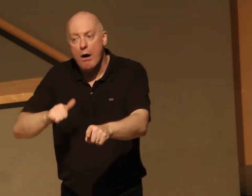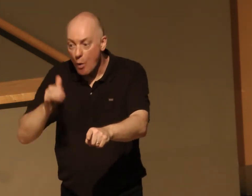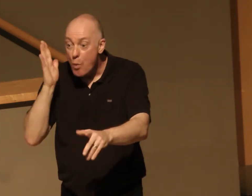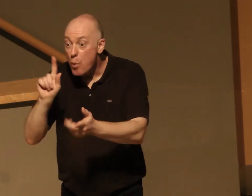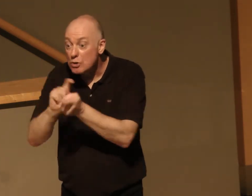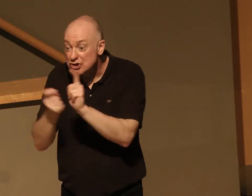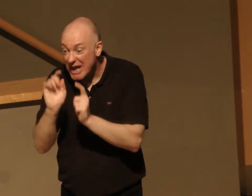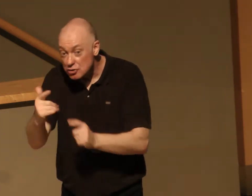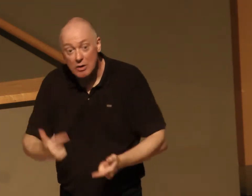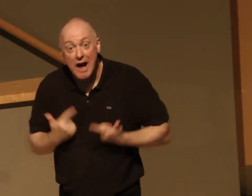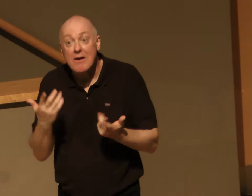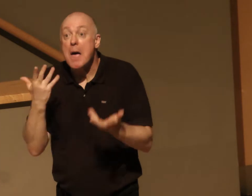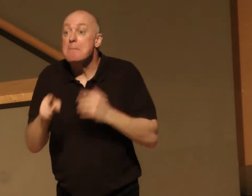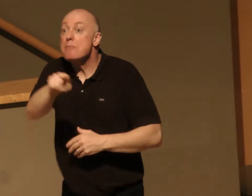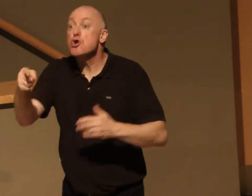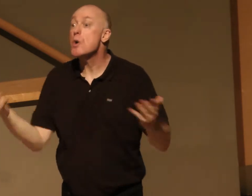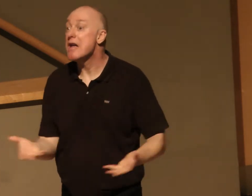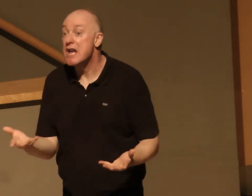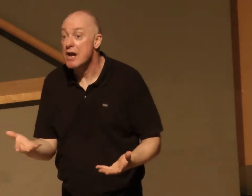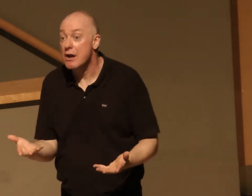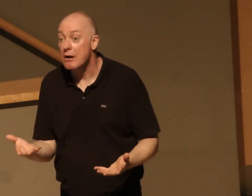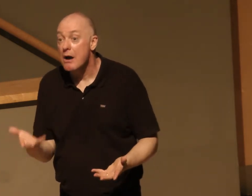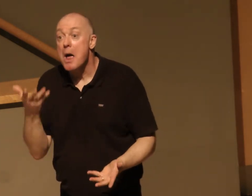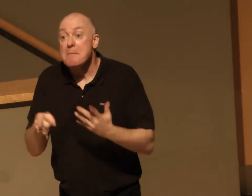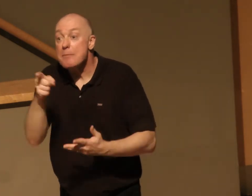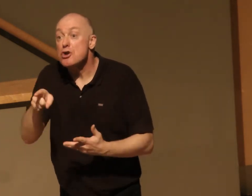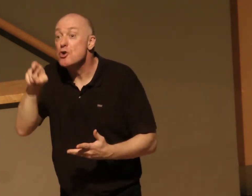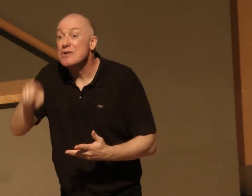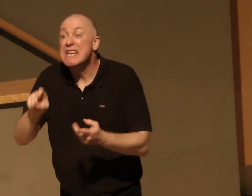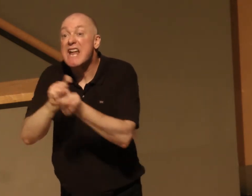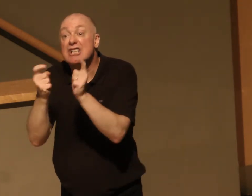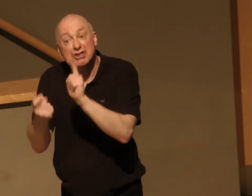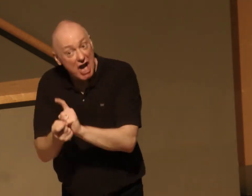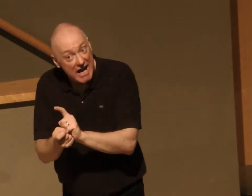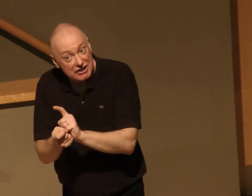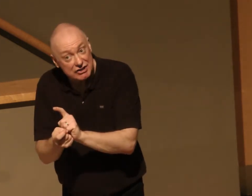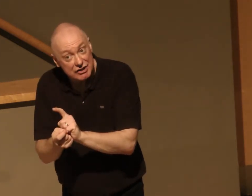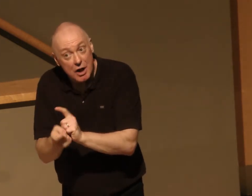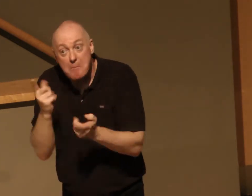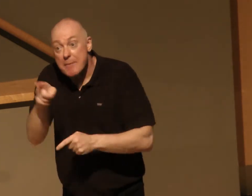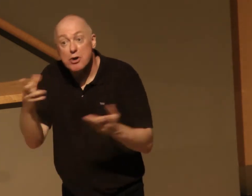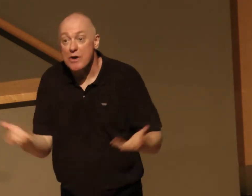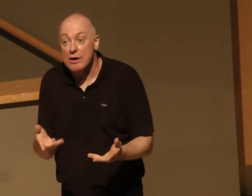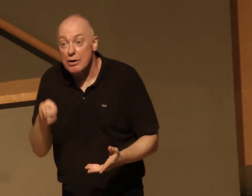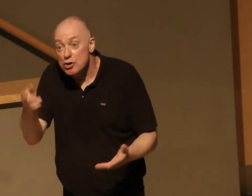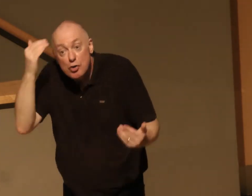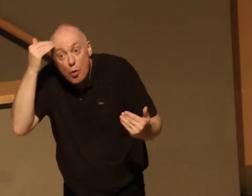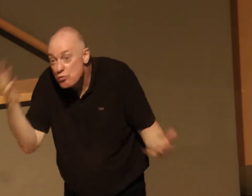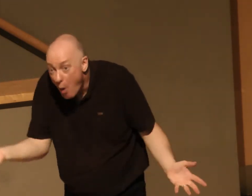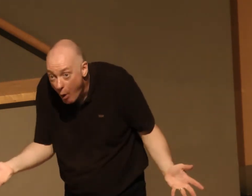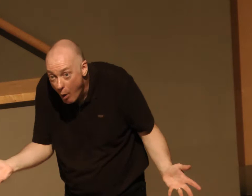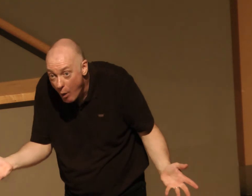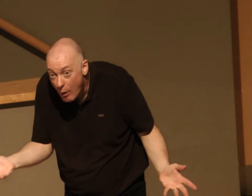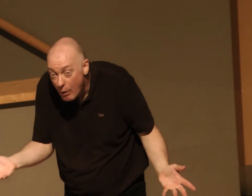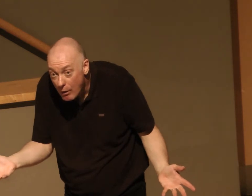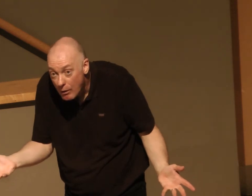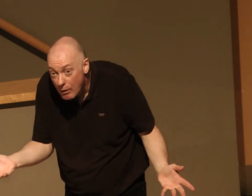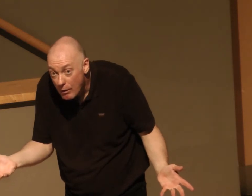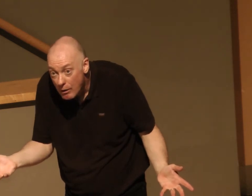And maybe you're in this room today and you need a change in direction. Maybe you're in this room today and you don't know you need a change in direction. Well,